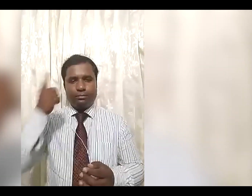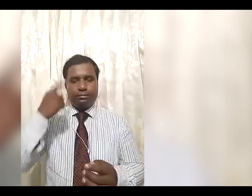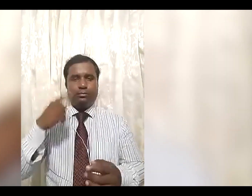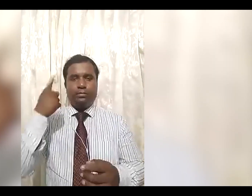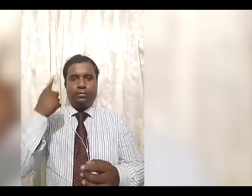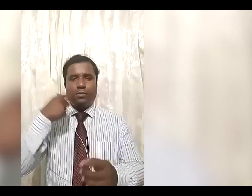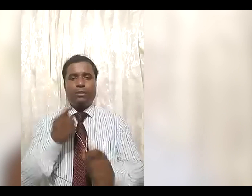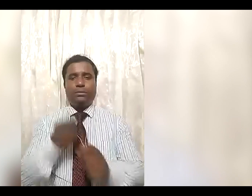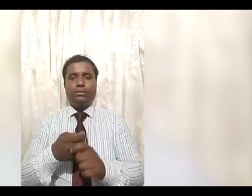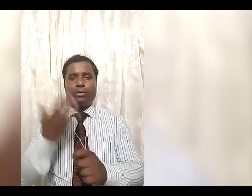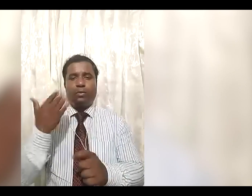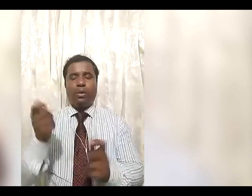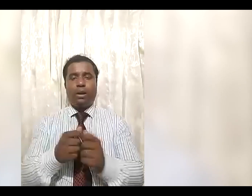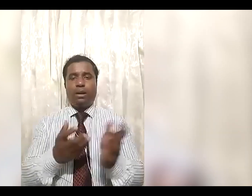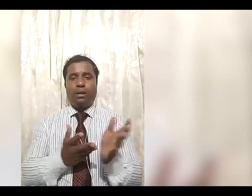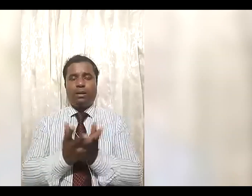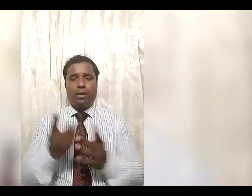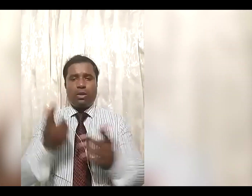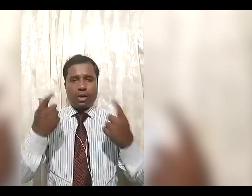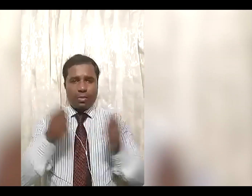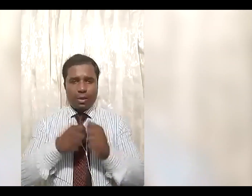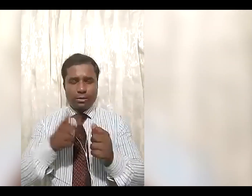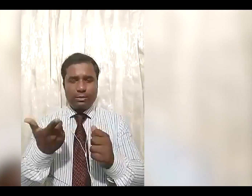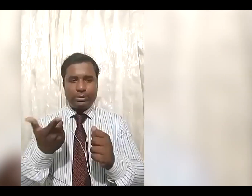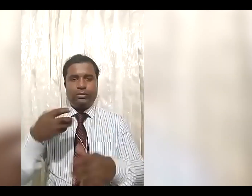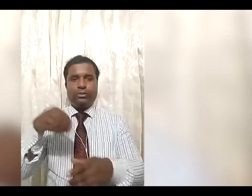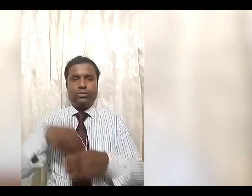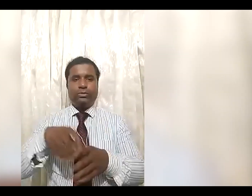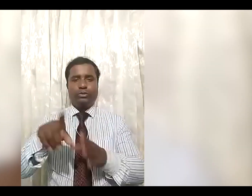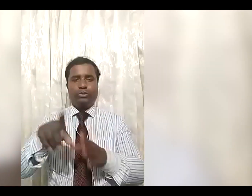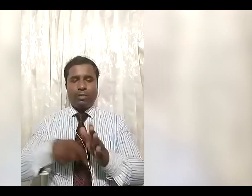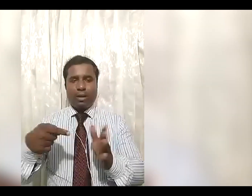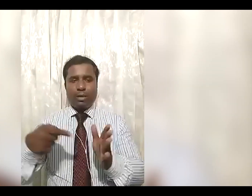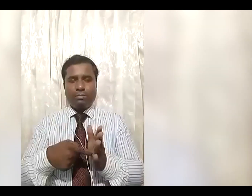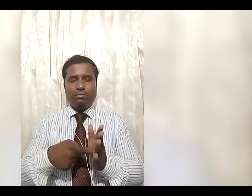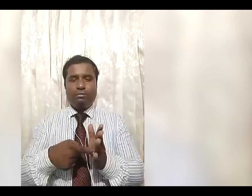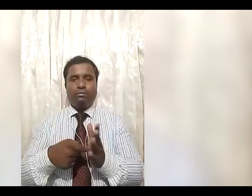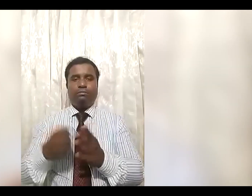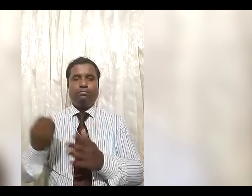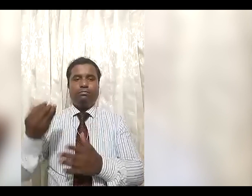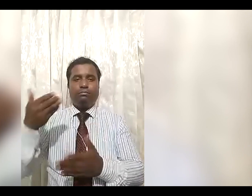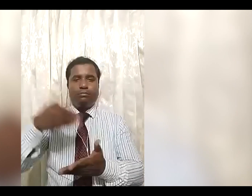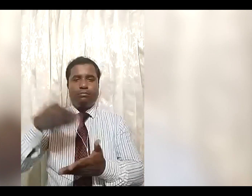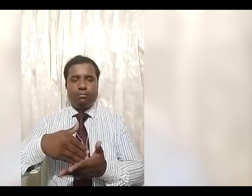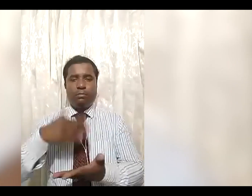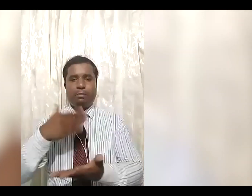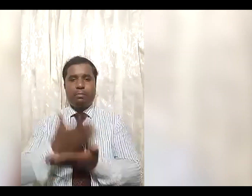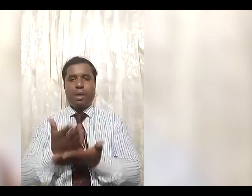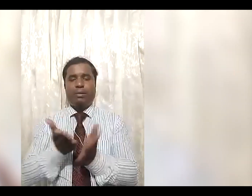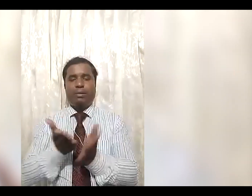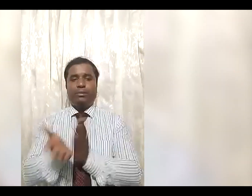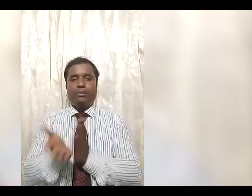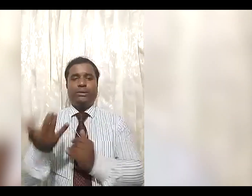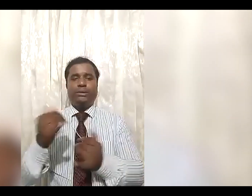of information, knowing that maybe when you come to the polling station, people, you know, you might encounter some stigma. Maybe the polling station's